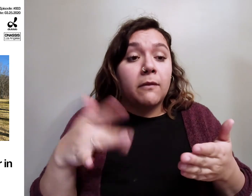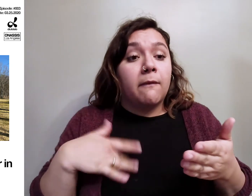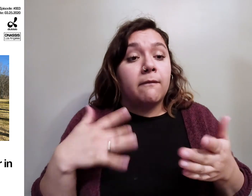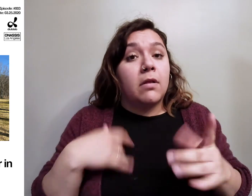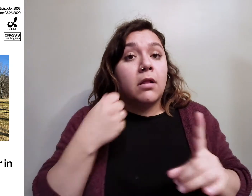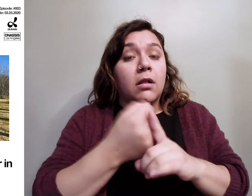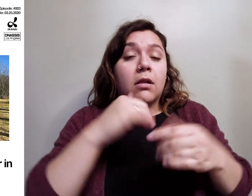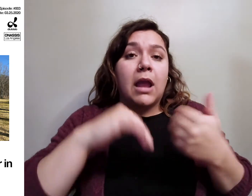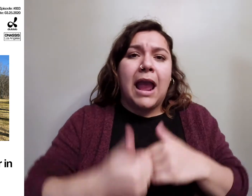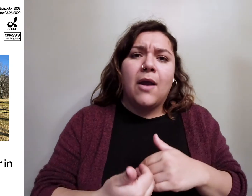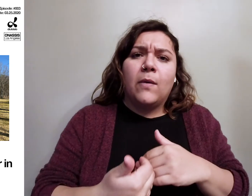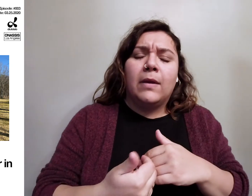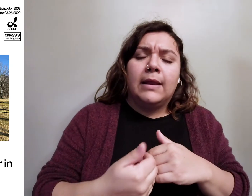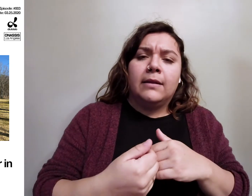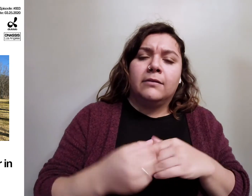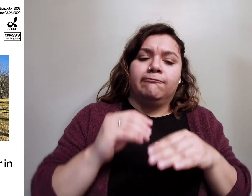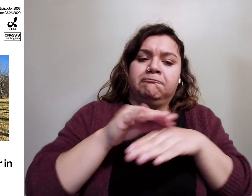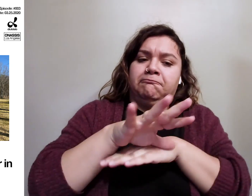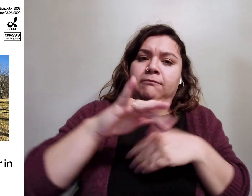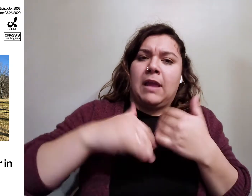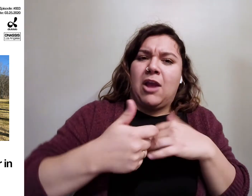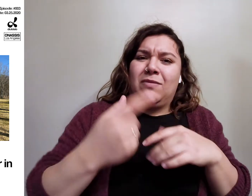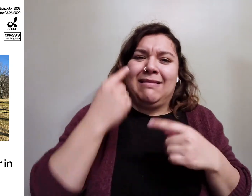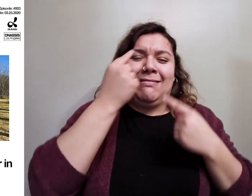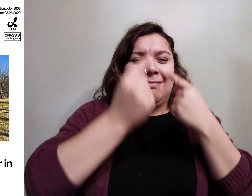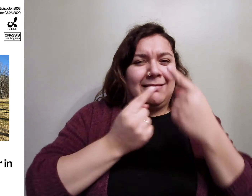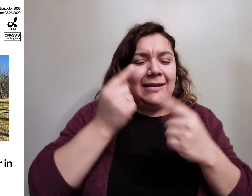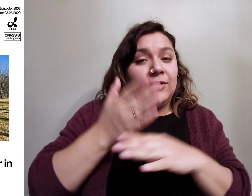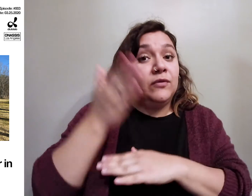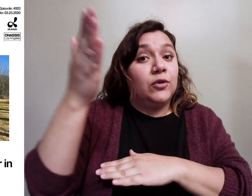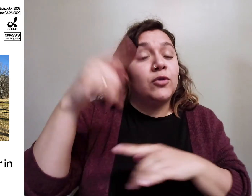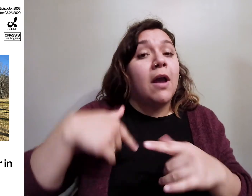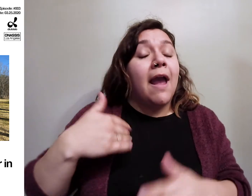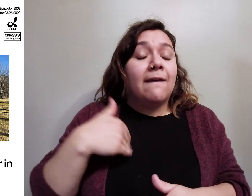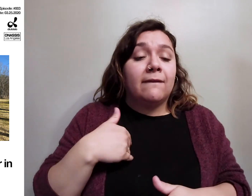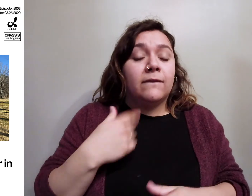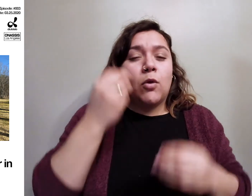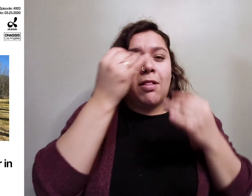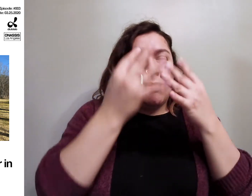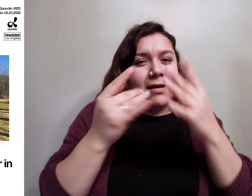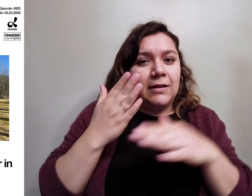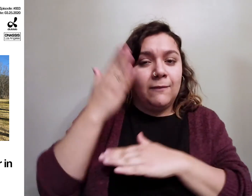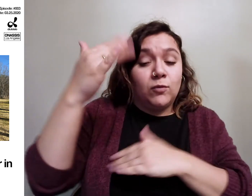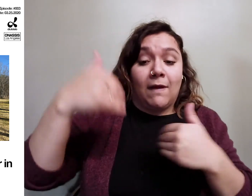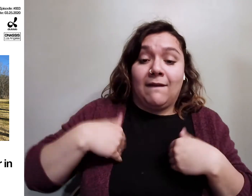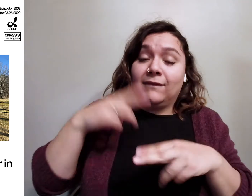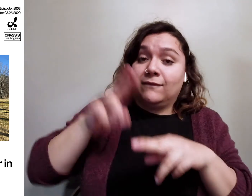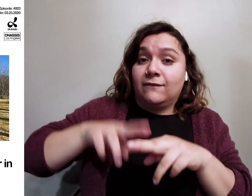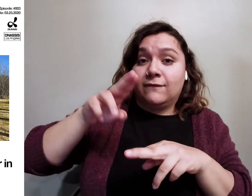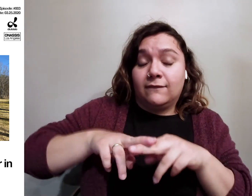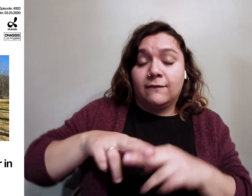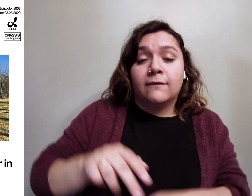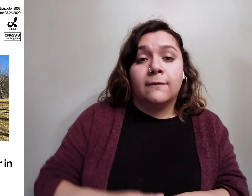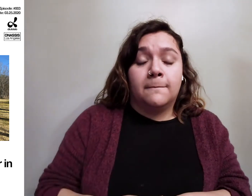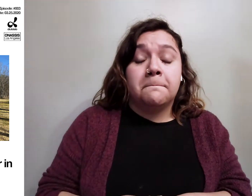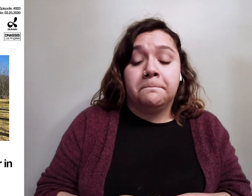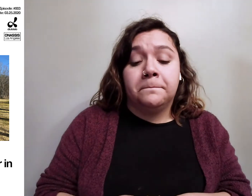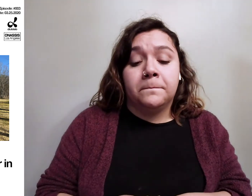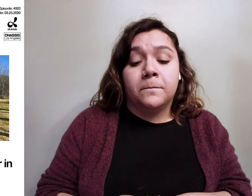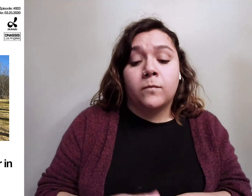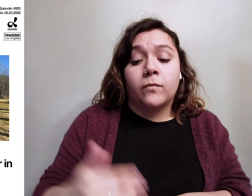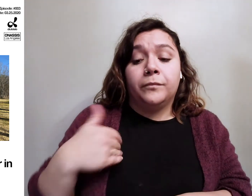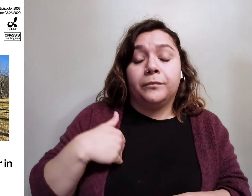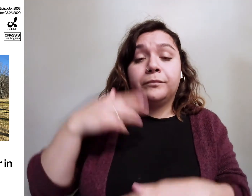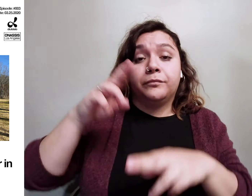I'm going to try to sit in it. Taking time. And while you're sitting on the chair, you were saying you're doing paintings, kind of a diary,